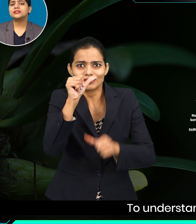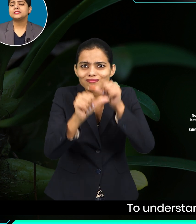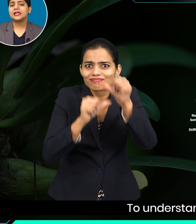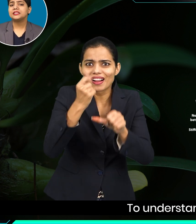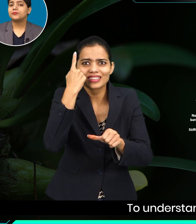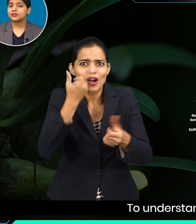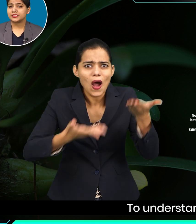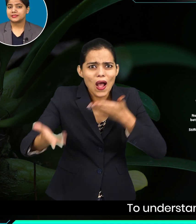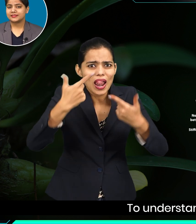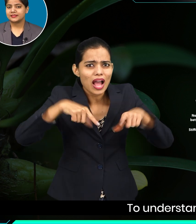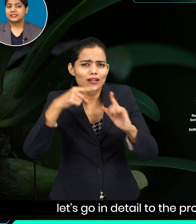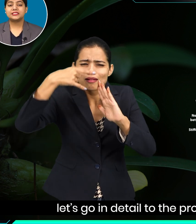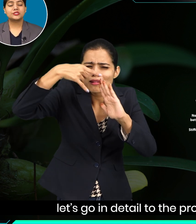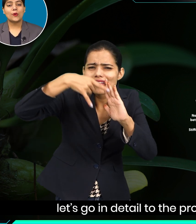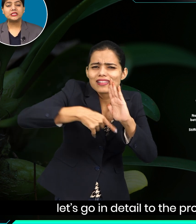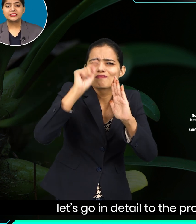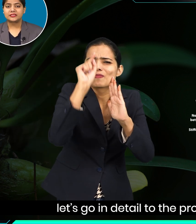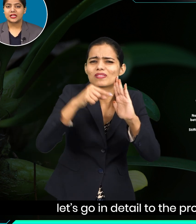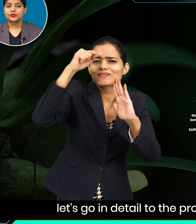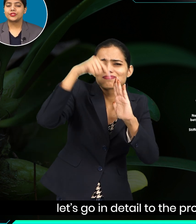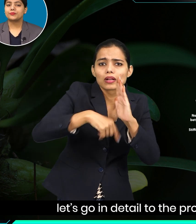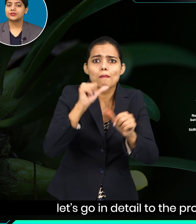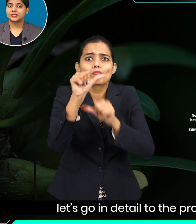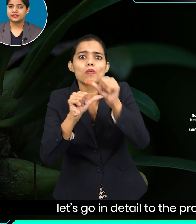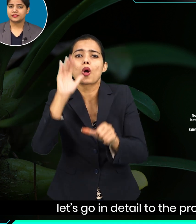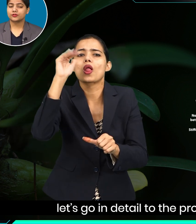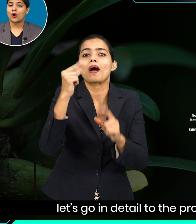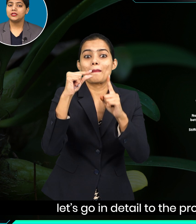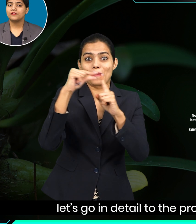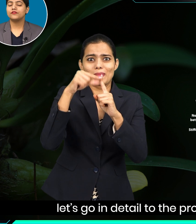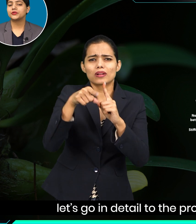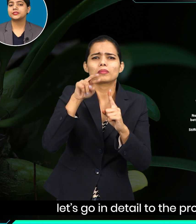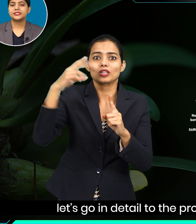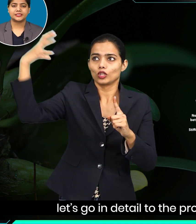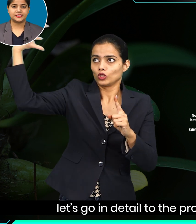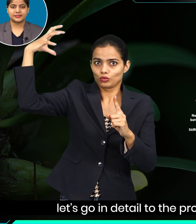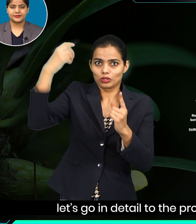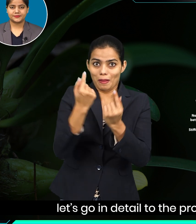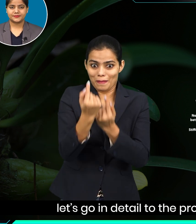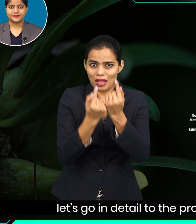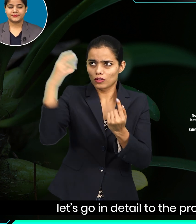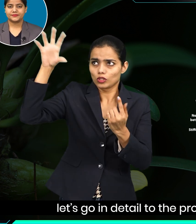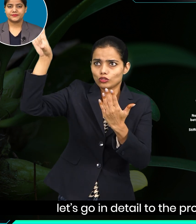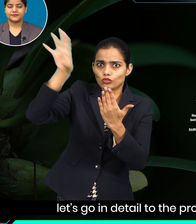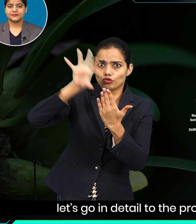To understand the process, let's go in detail to the process called photosynthesis.